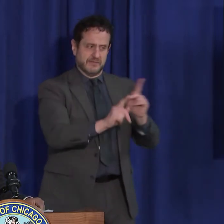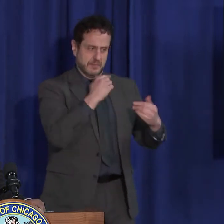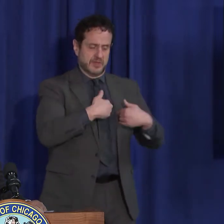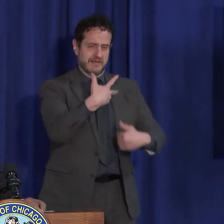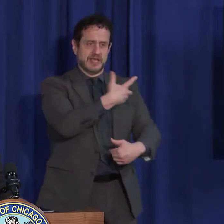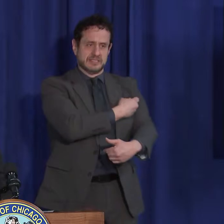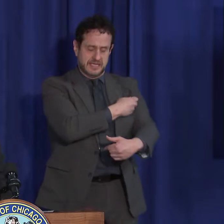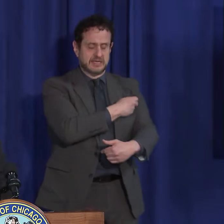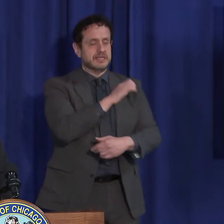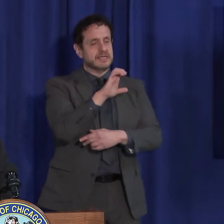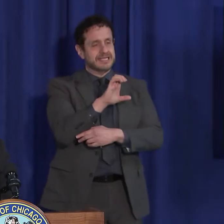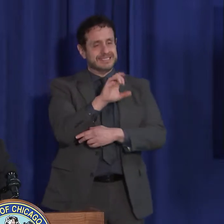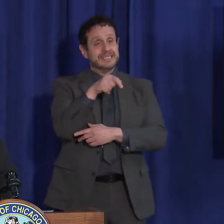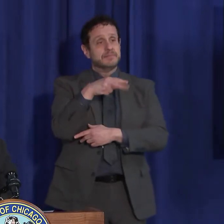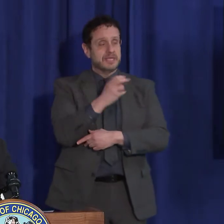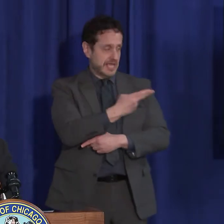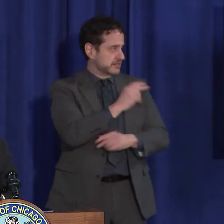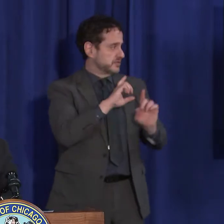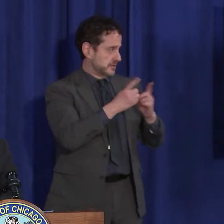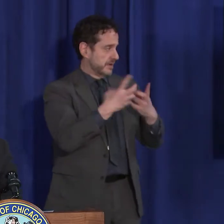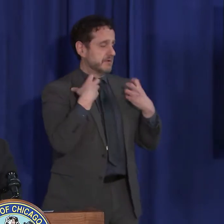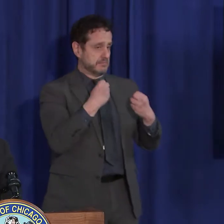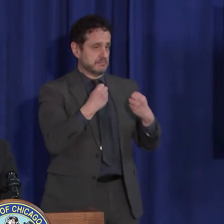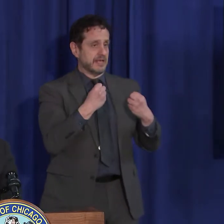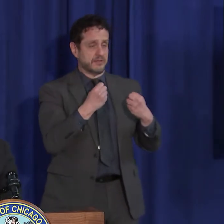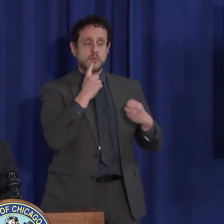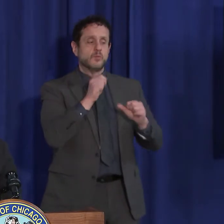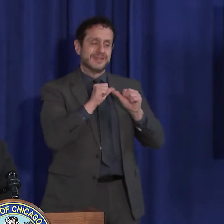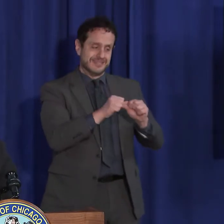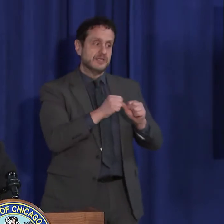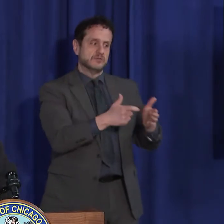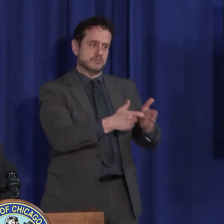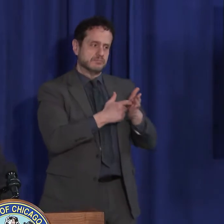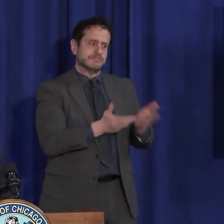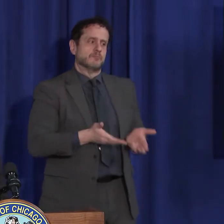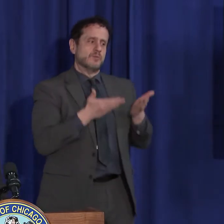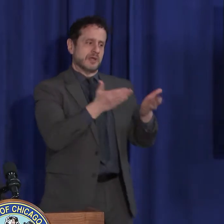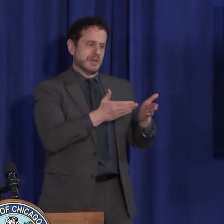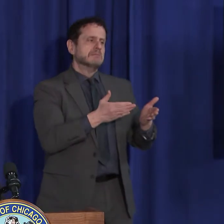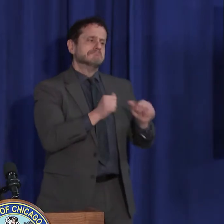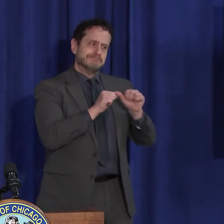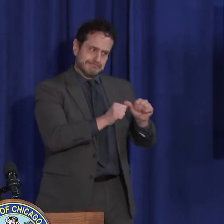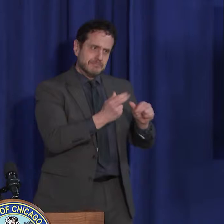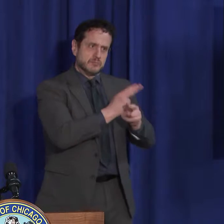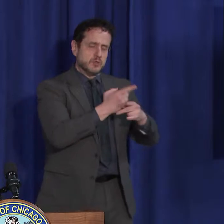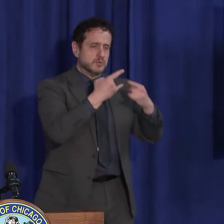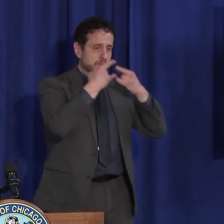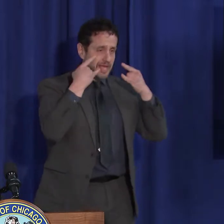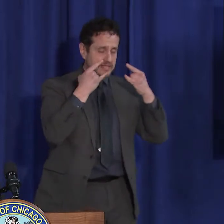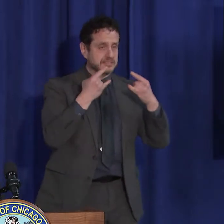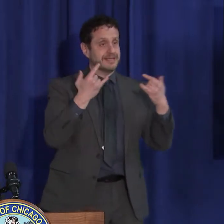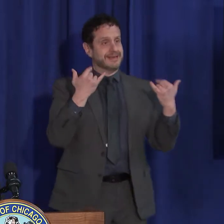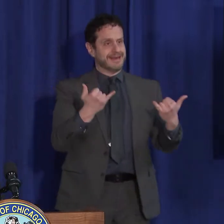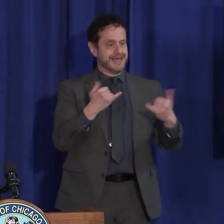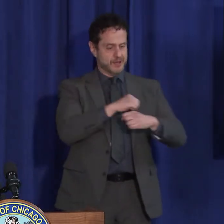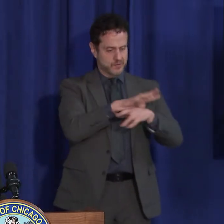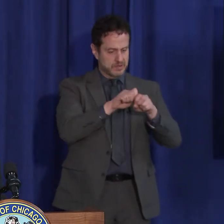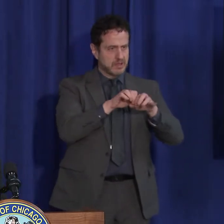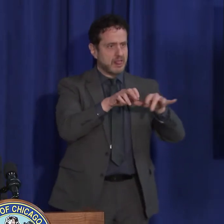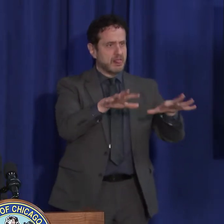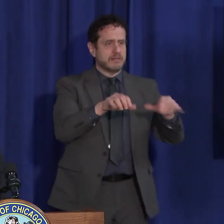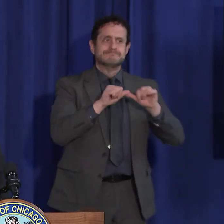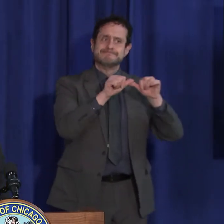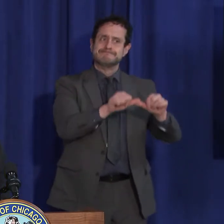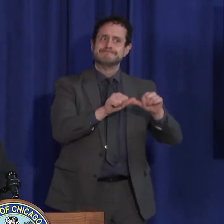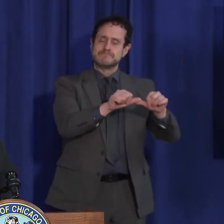recommend masking. In order to continue maintaining our progress with this pandemic, it's vital that we must continue to